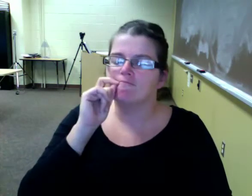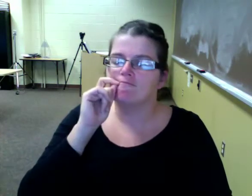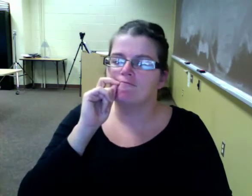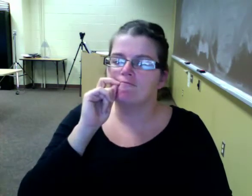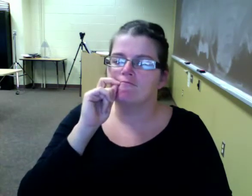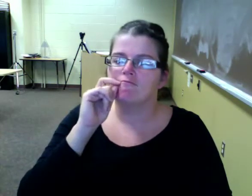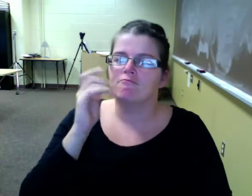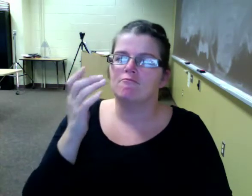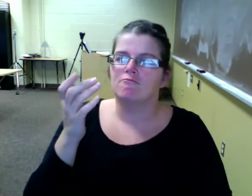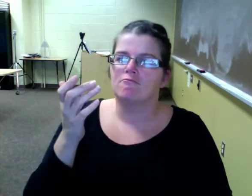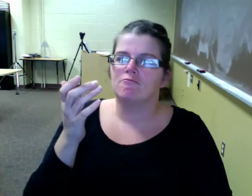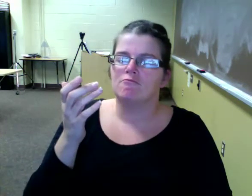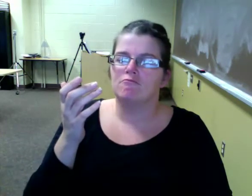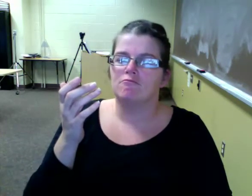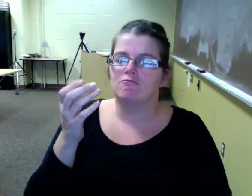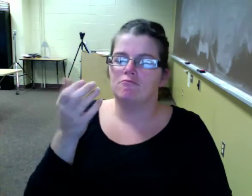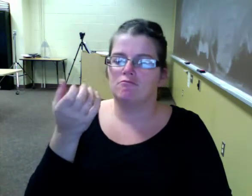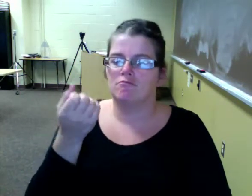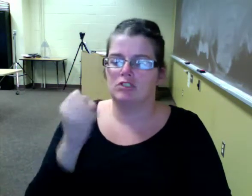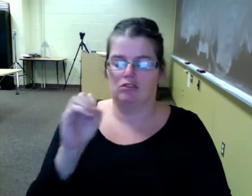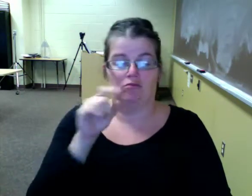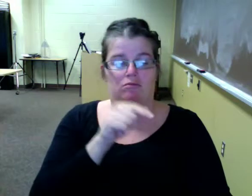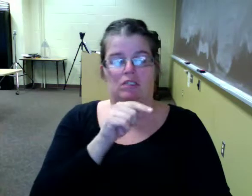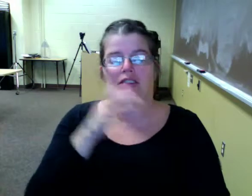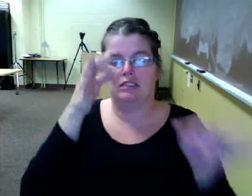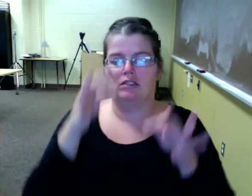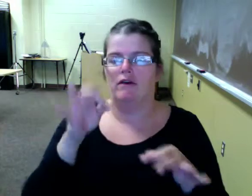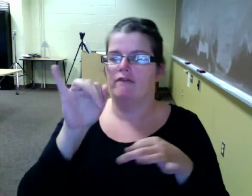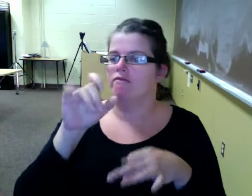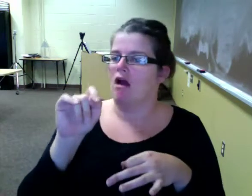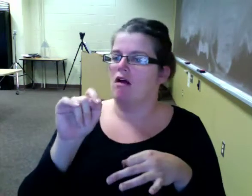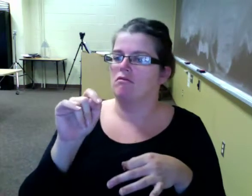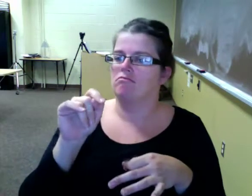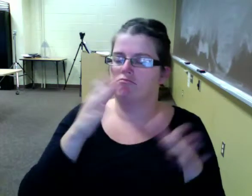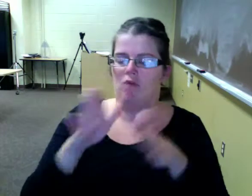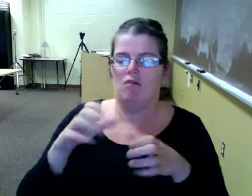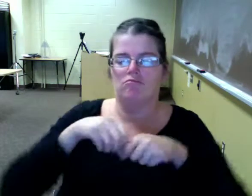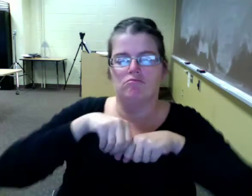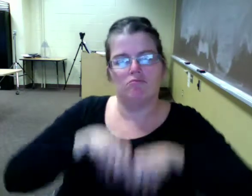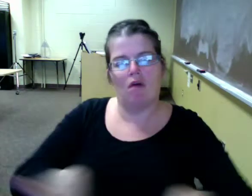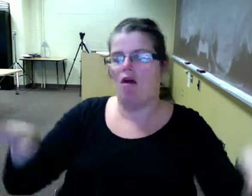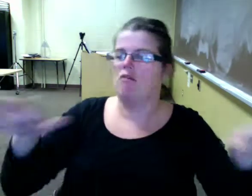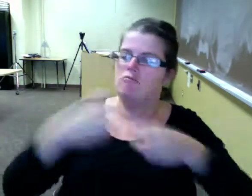And Danny decided he was going to fast. He was just going to wash out every bit of problem he had in his body.